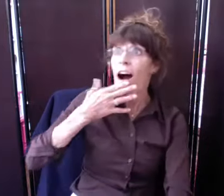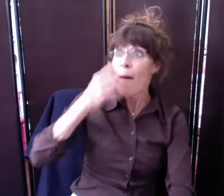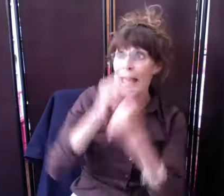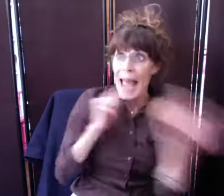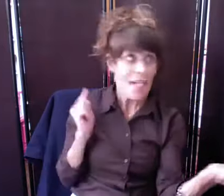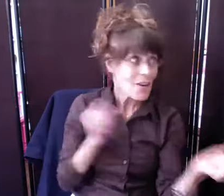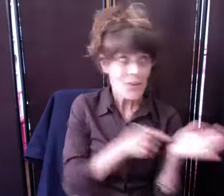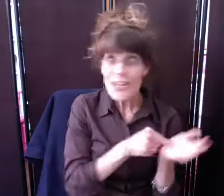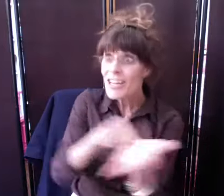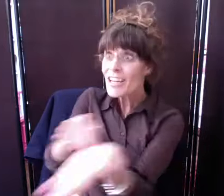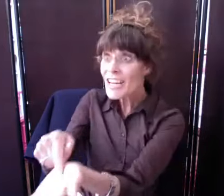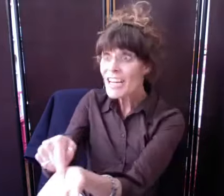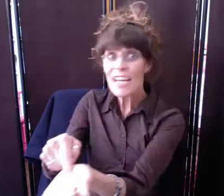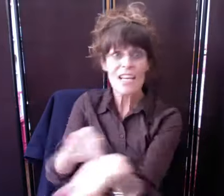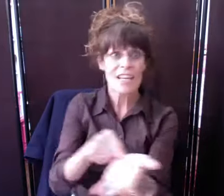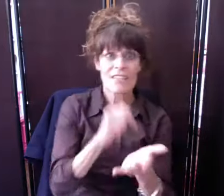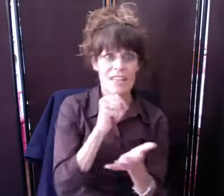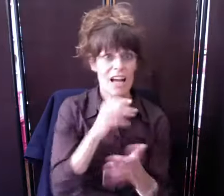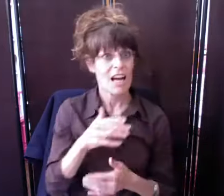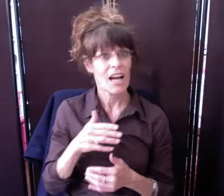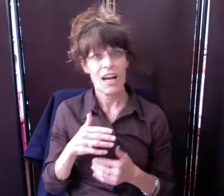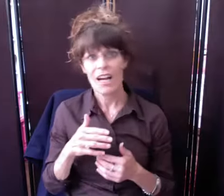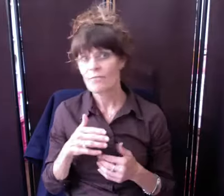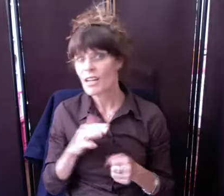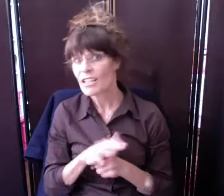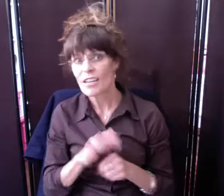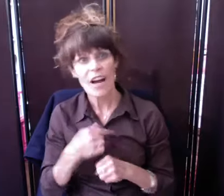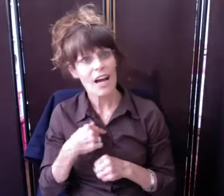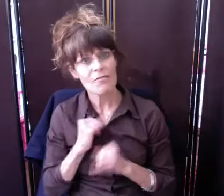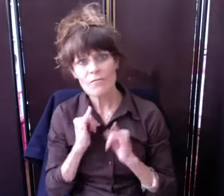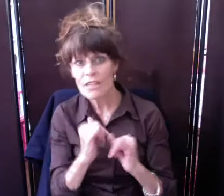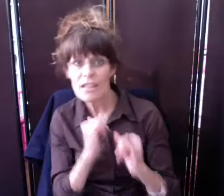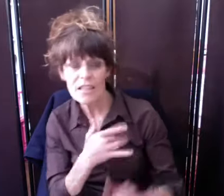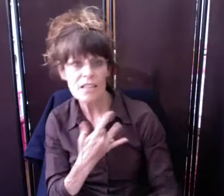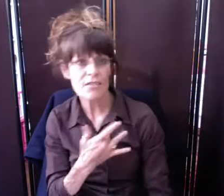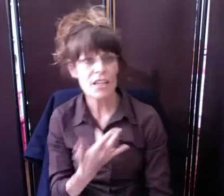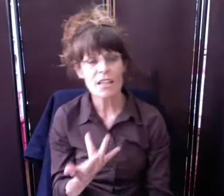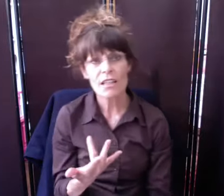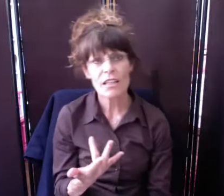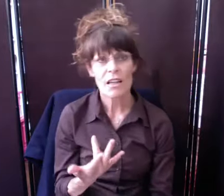so it's not enough that I relate to the feelings. It's not. I can't tell you how many people I've talked to. They're like, well, I relate to the feelings.